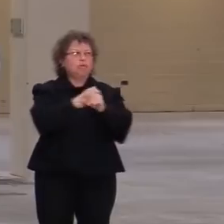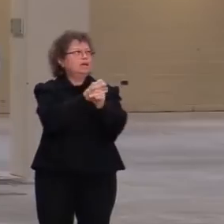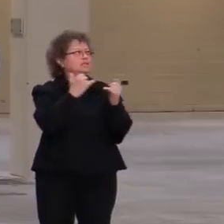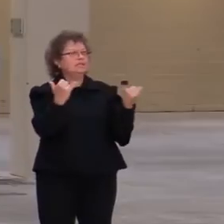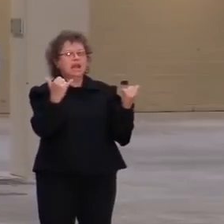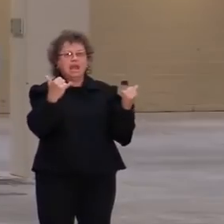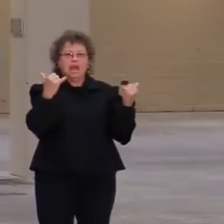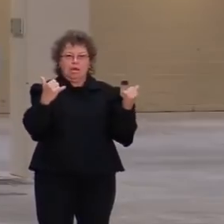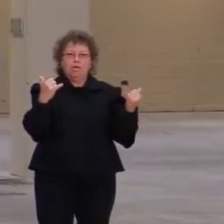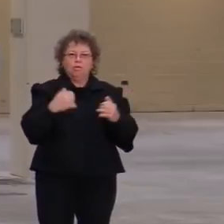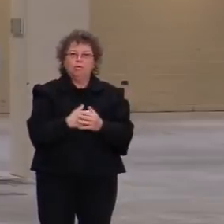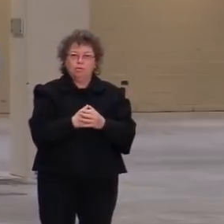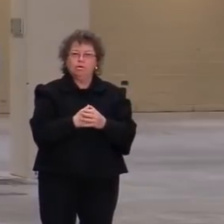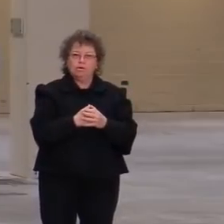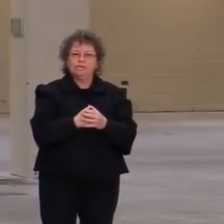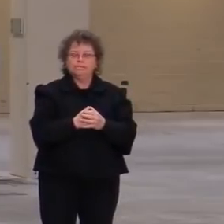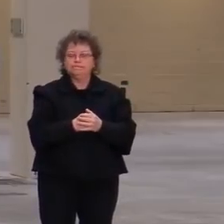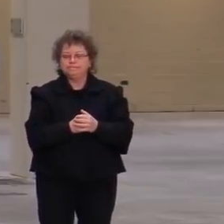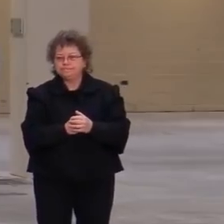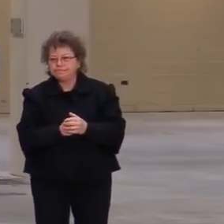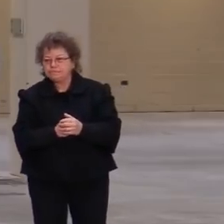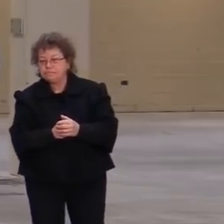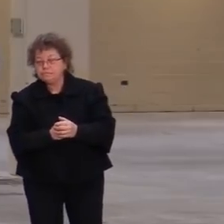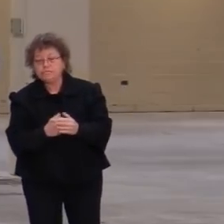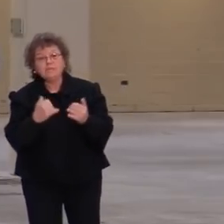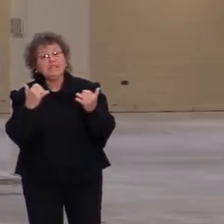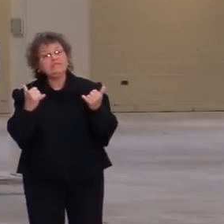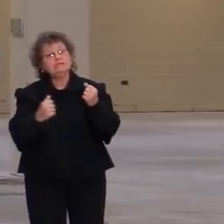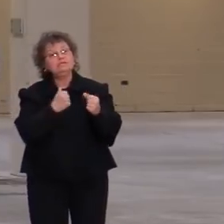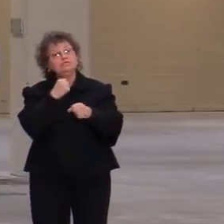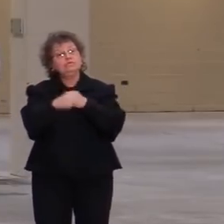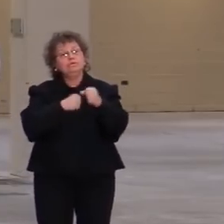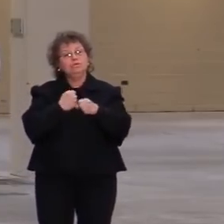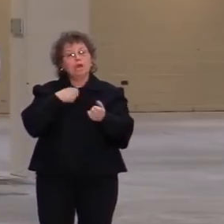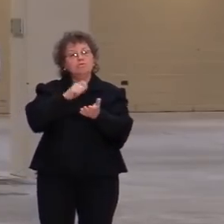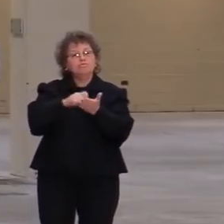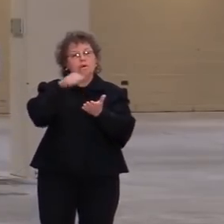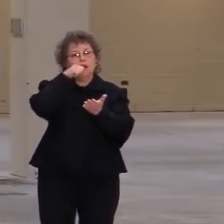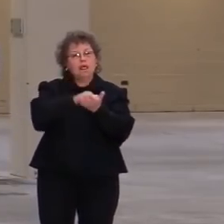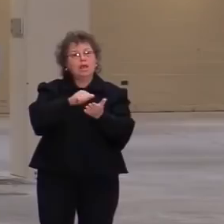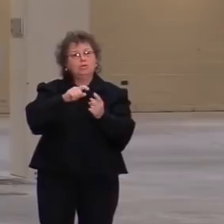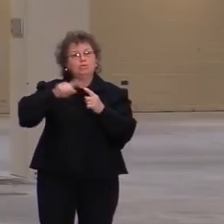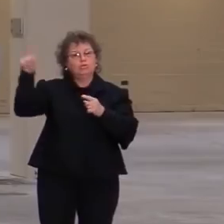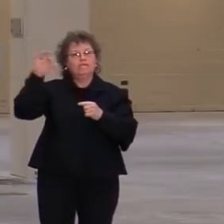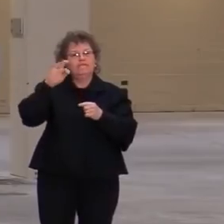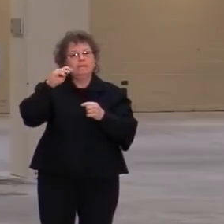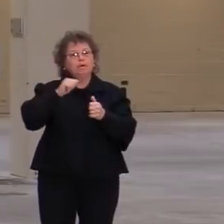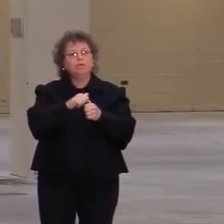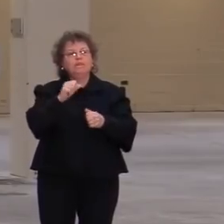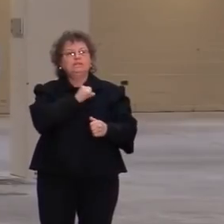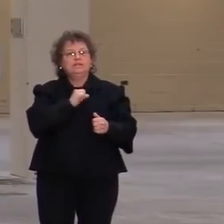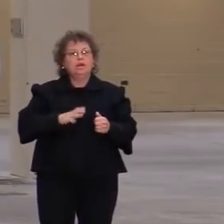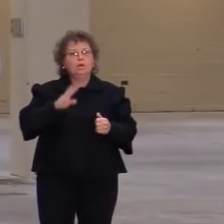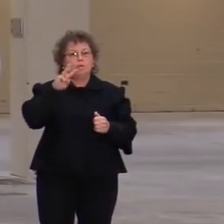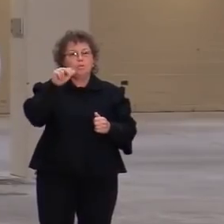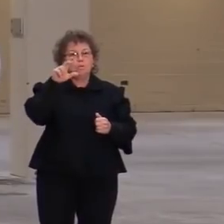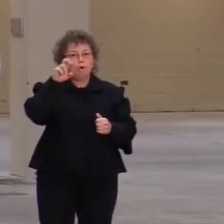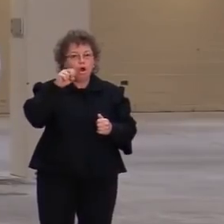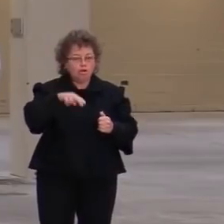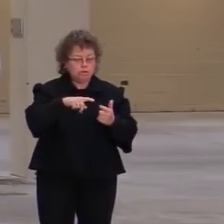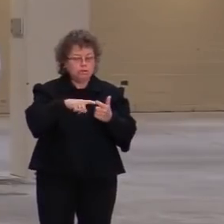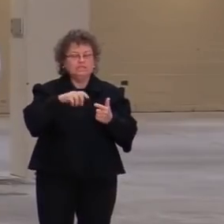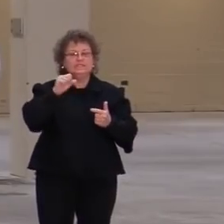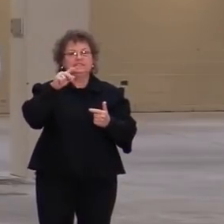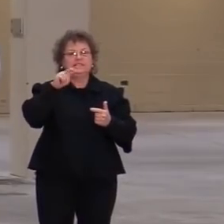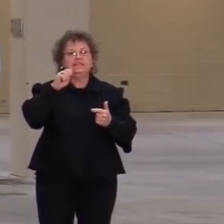times. Earlier this year, I wrote to FEMA with Senator Warren, Steve Lynch, and our partners